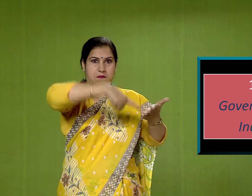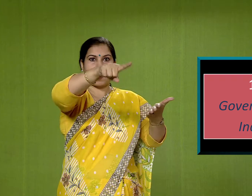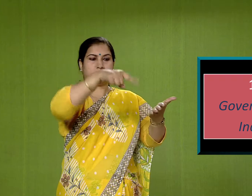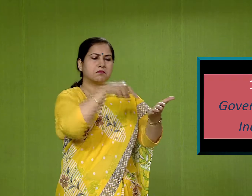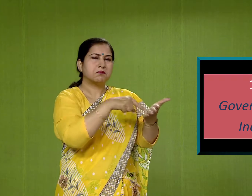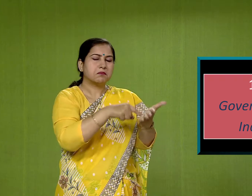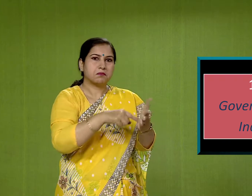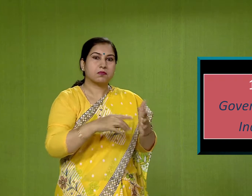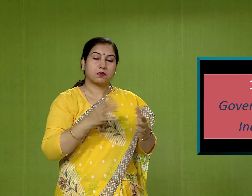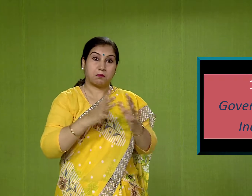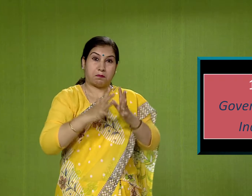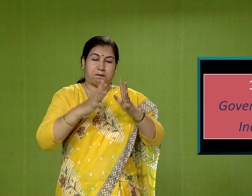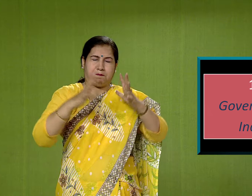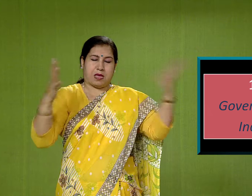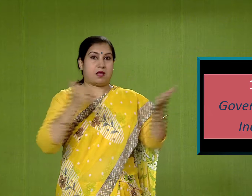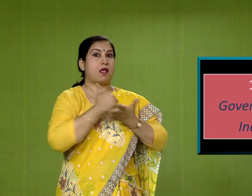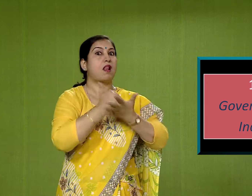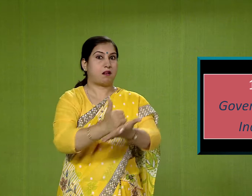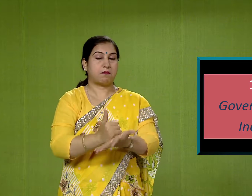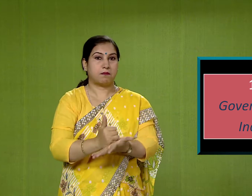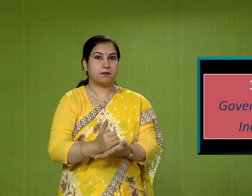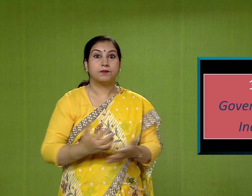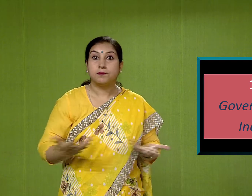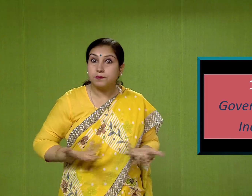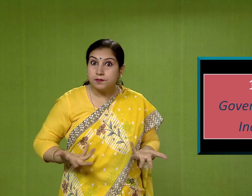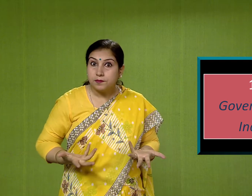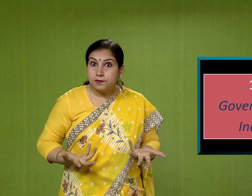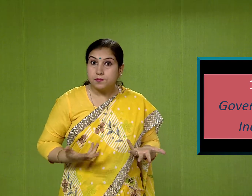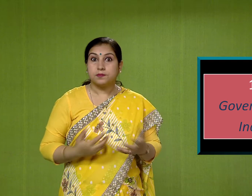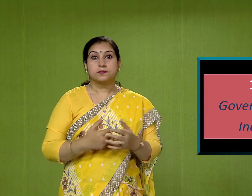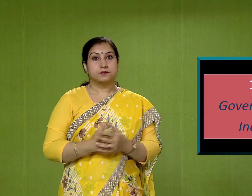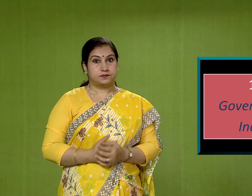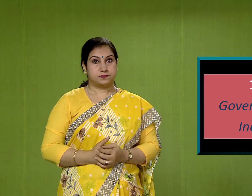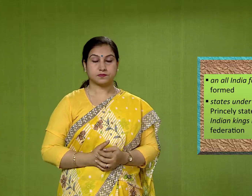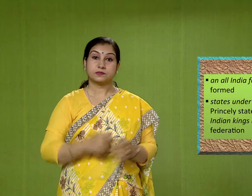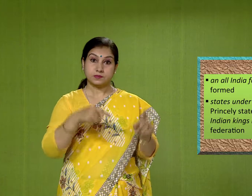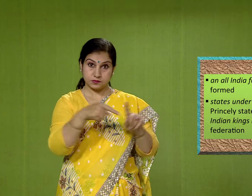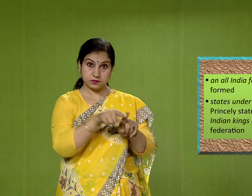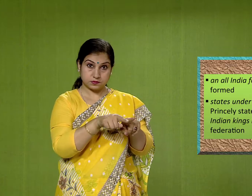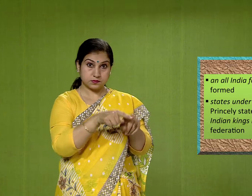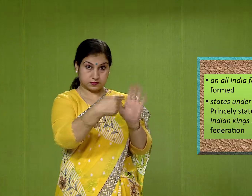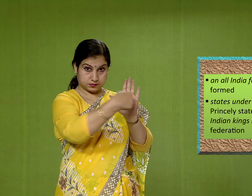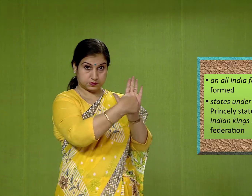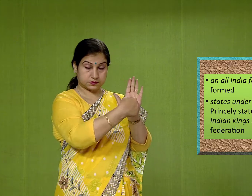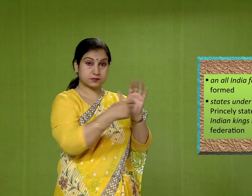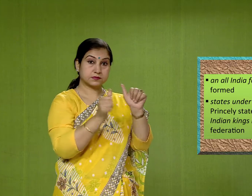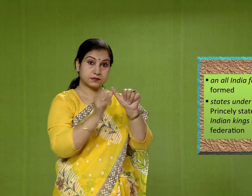This was a big step in the Indian freedom struggle. According to this act,